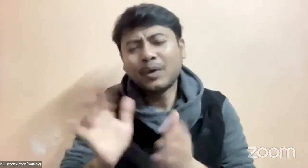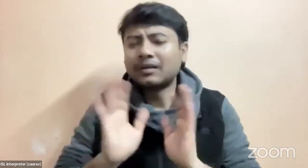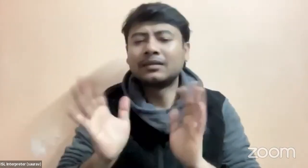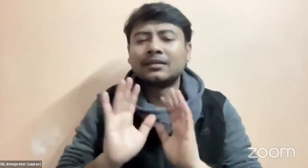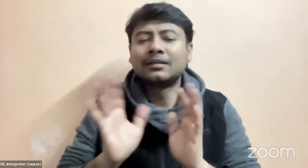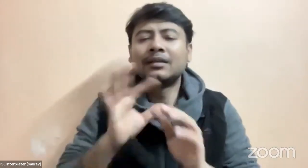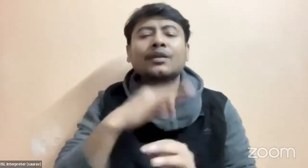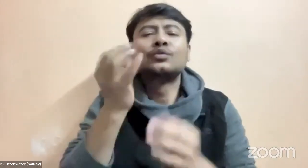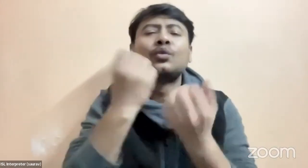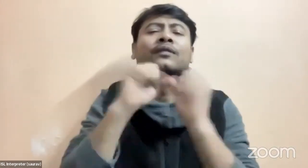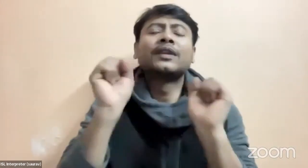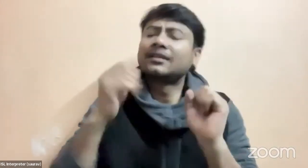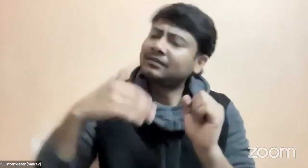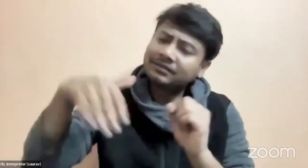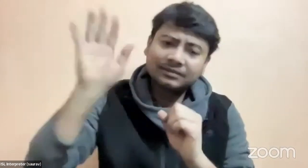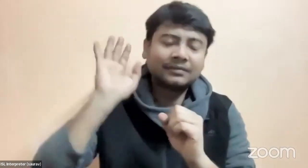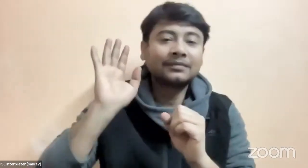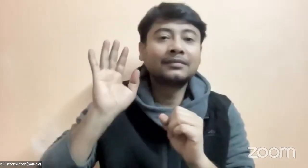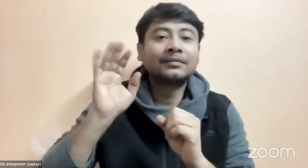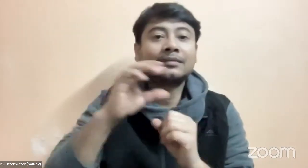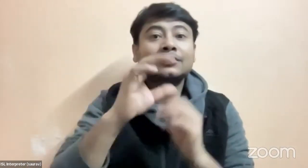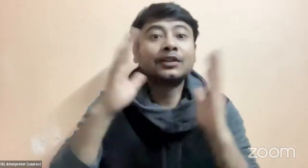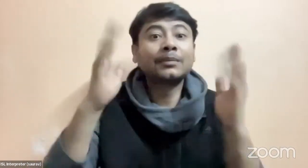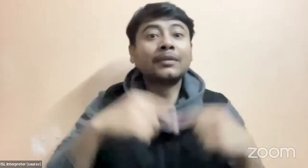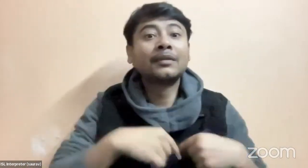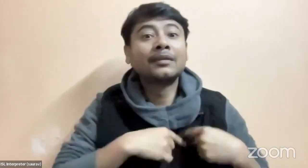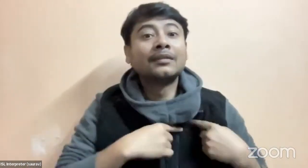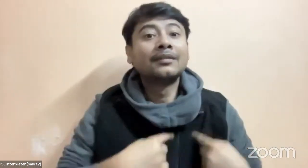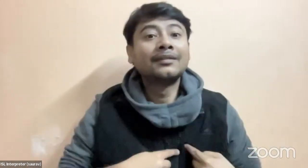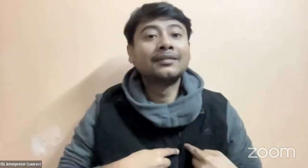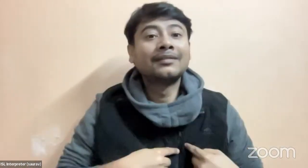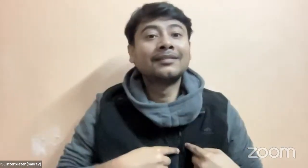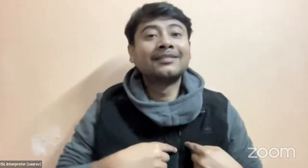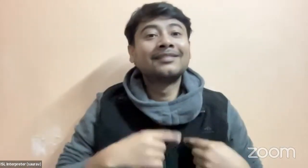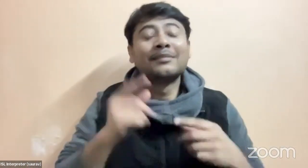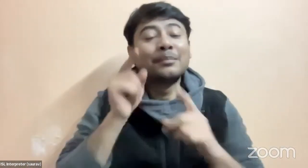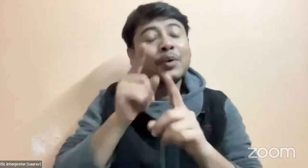And you so merciful, no? Lord Chaitanya, so very merciful.